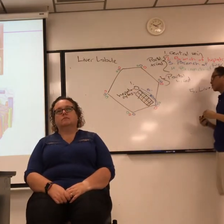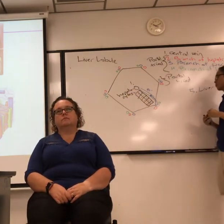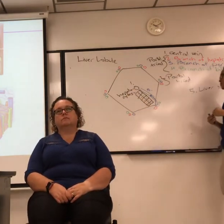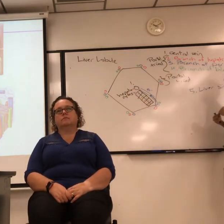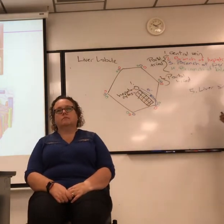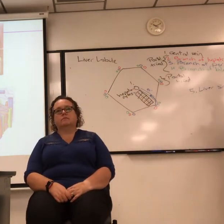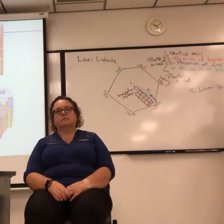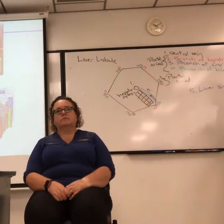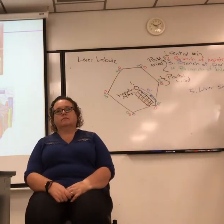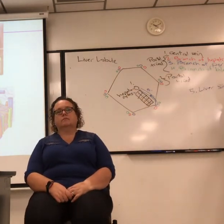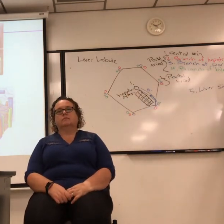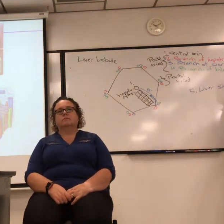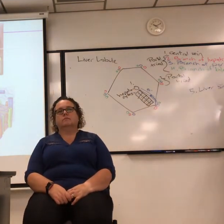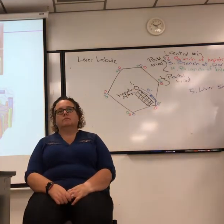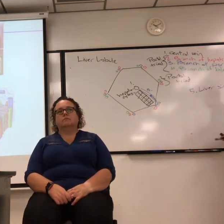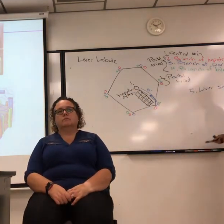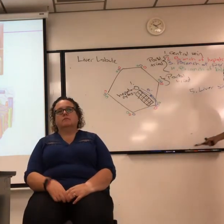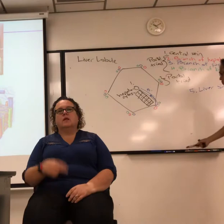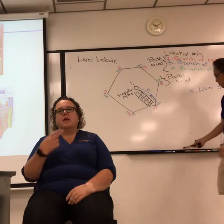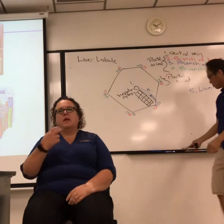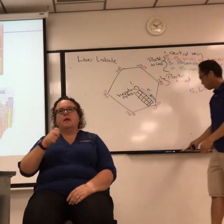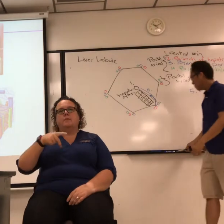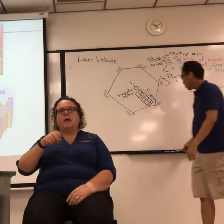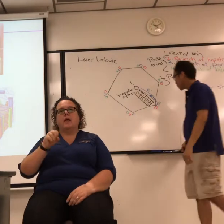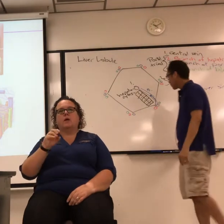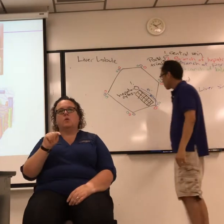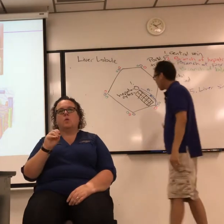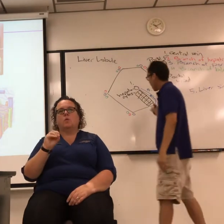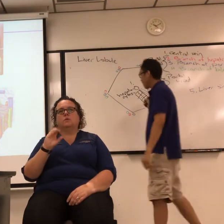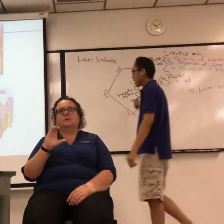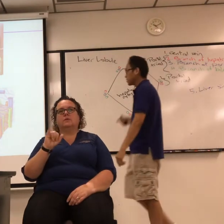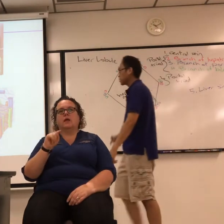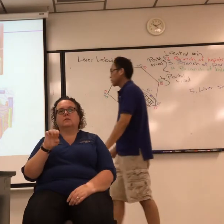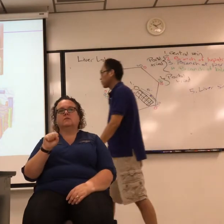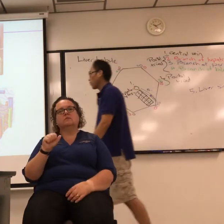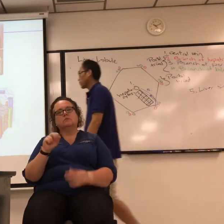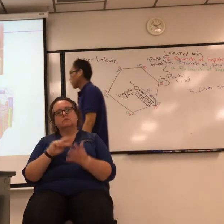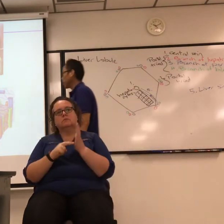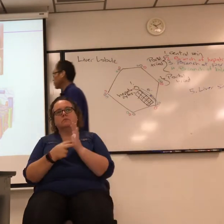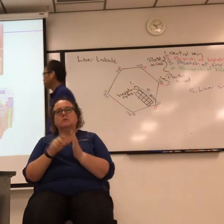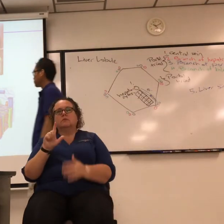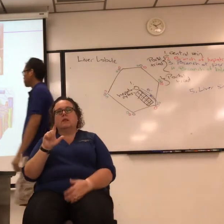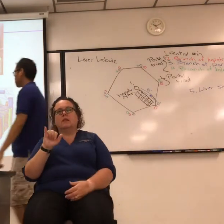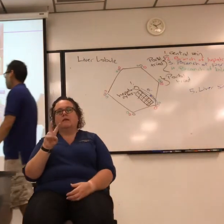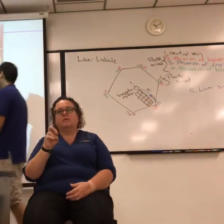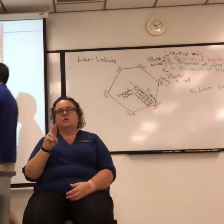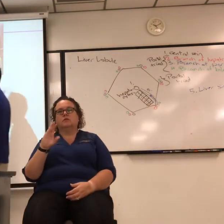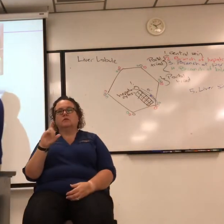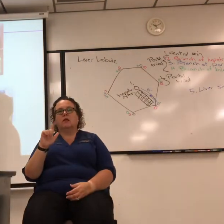Hepatocytes, the liver cells. Okay. So they have access to the flowing blood.